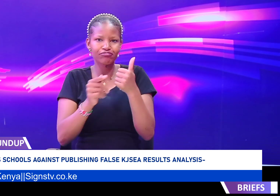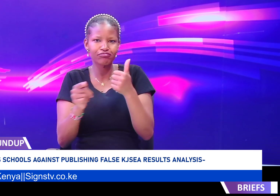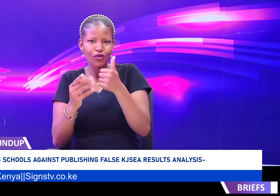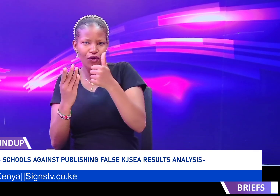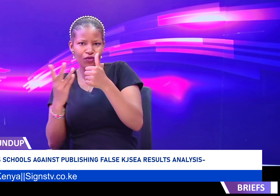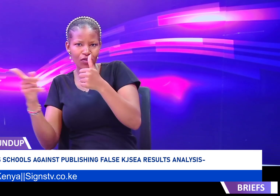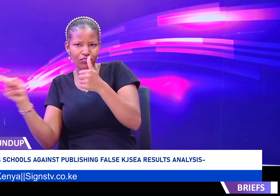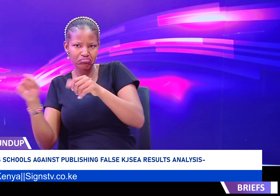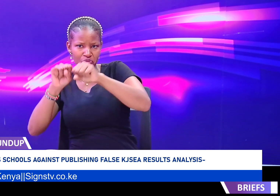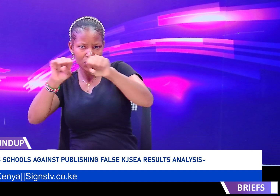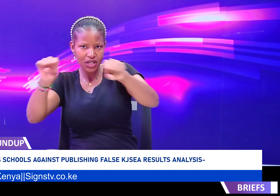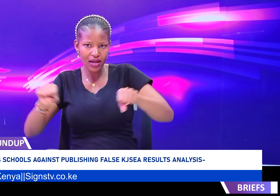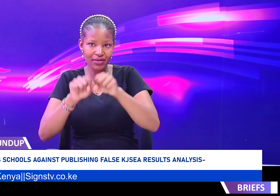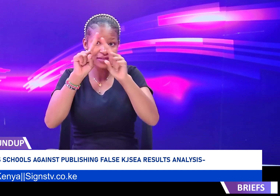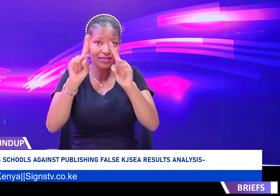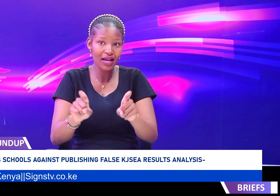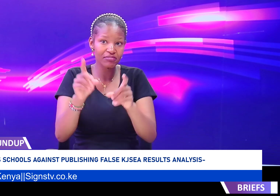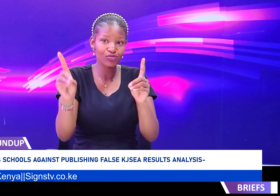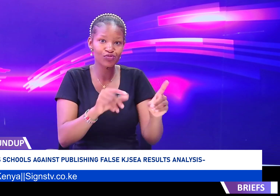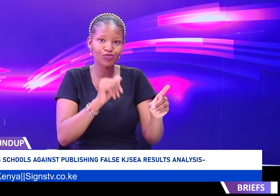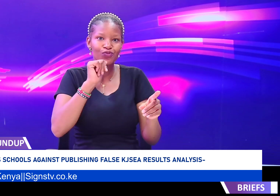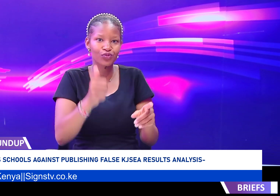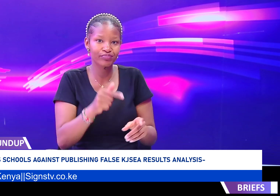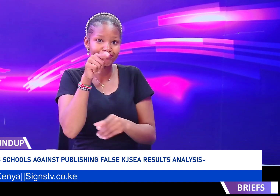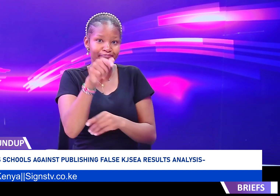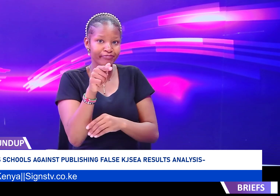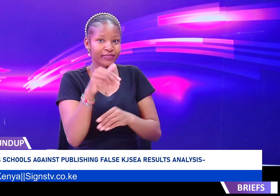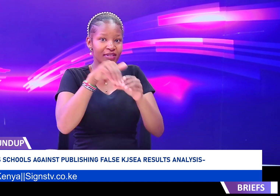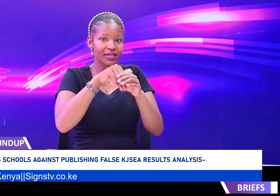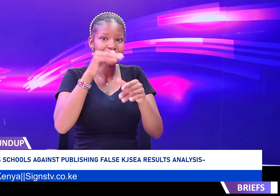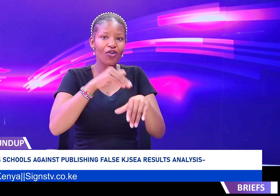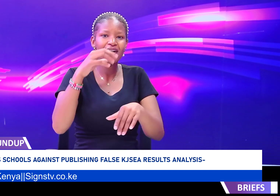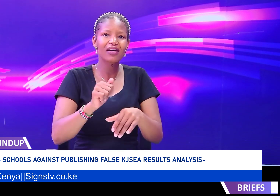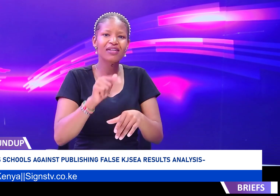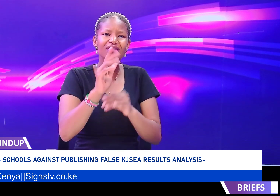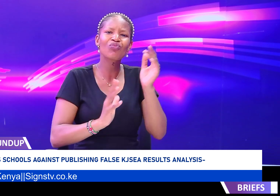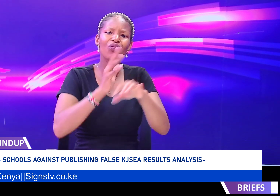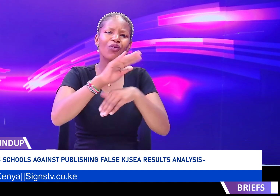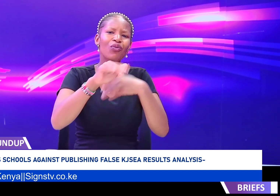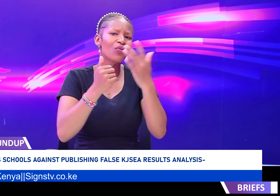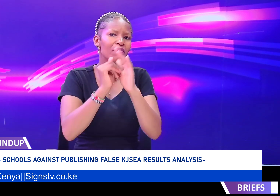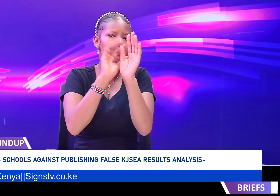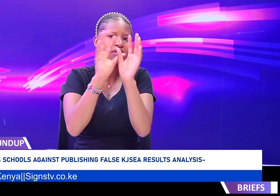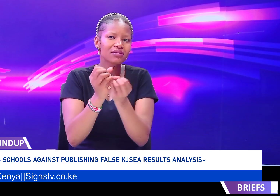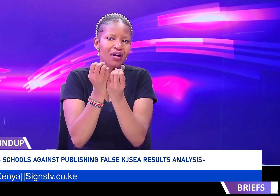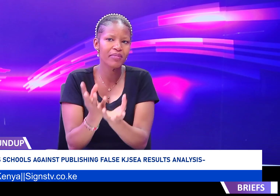not include an overall total, an aggregate score, or a mean score for the